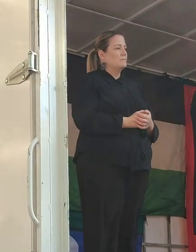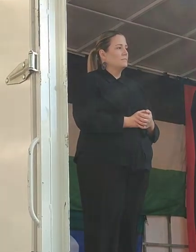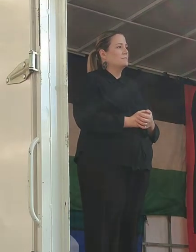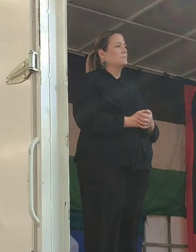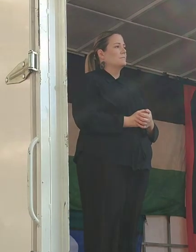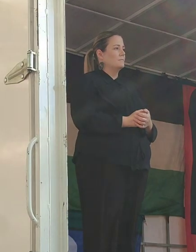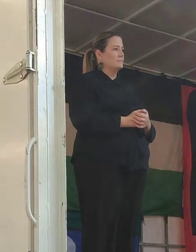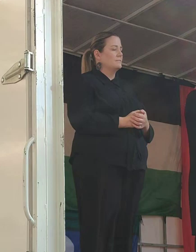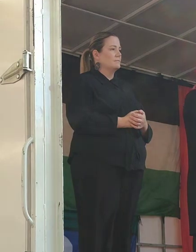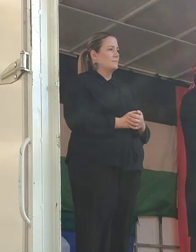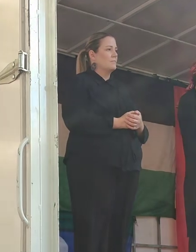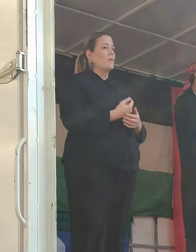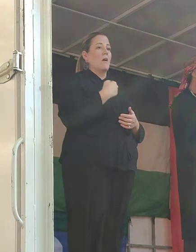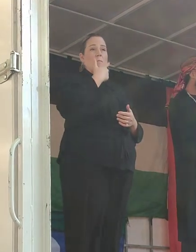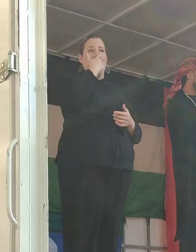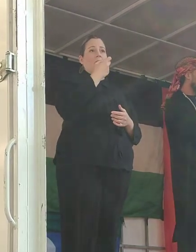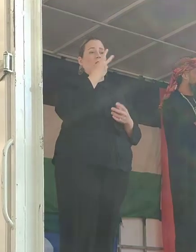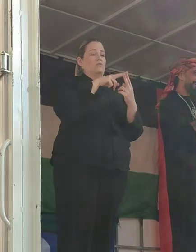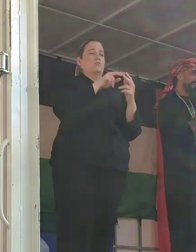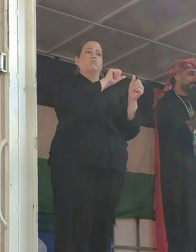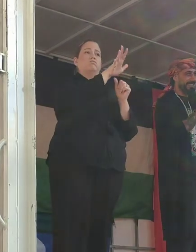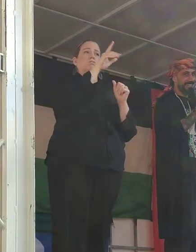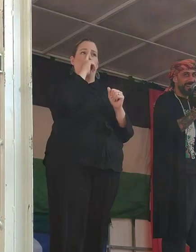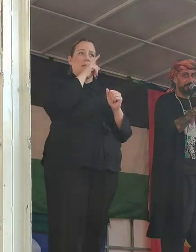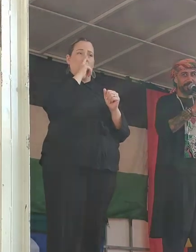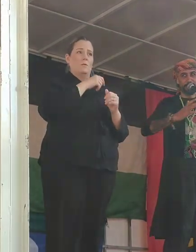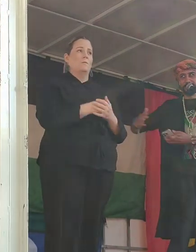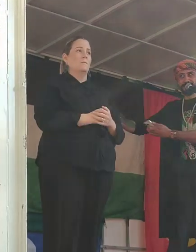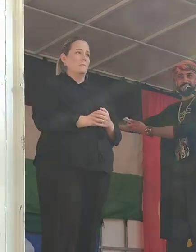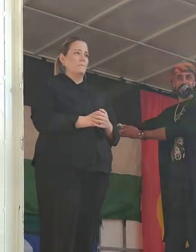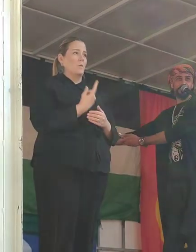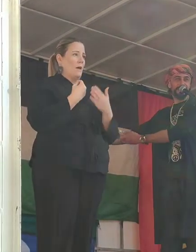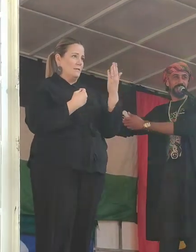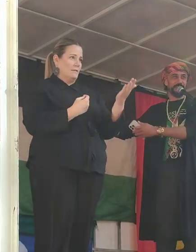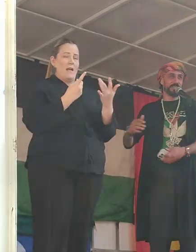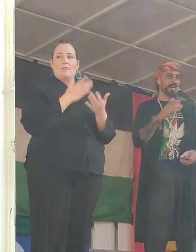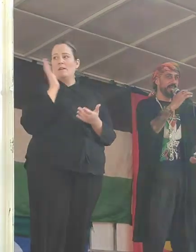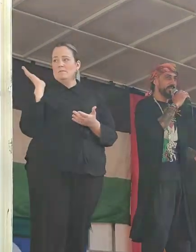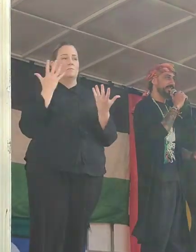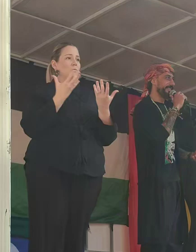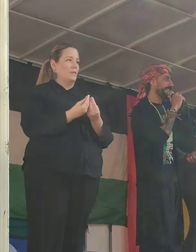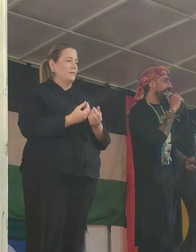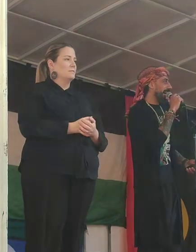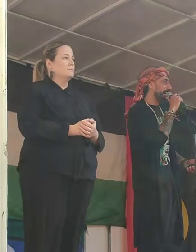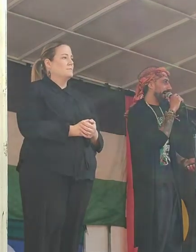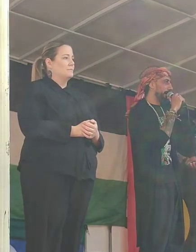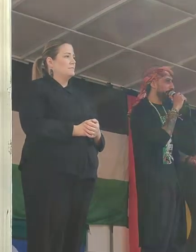I am in the presence of two legends at the moment. One of them with me here, Faisal, and the other one is right here on the stage.